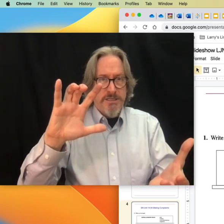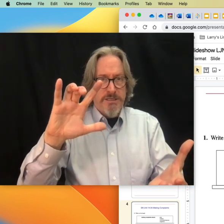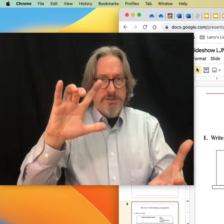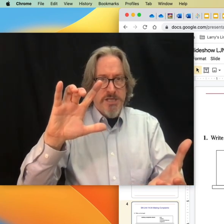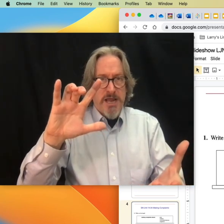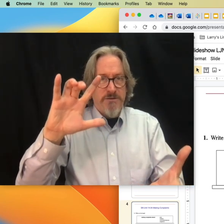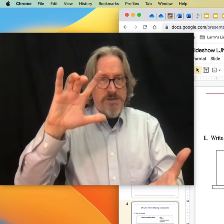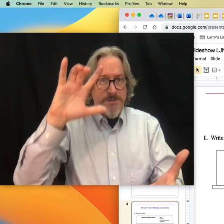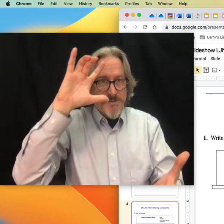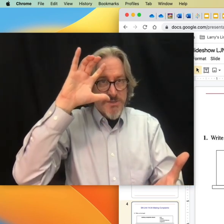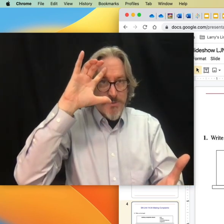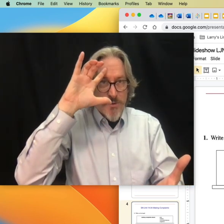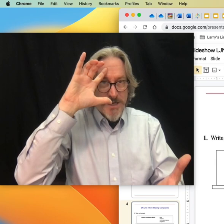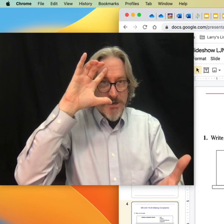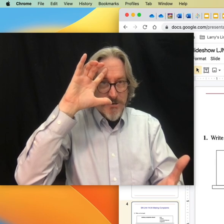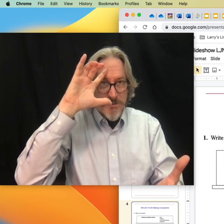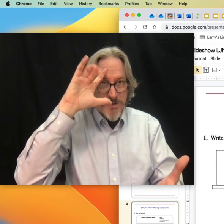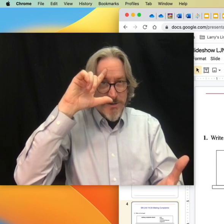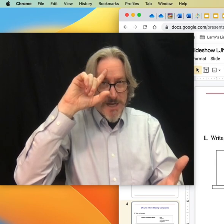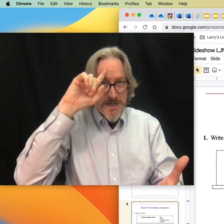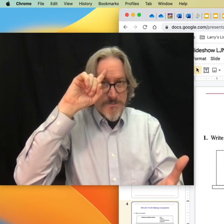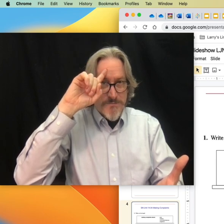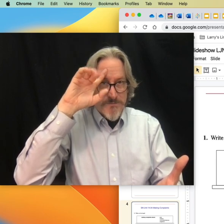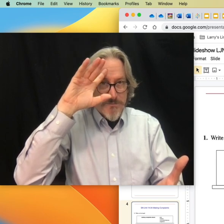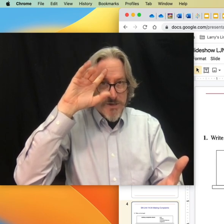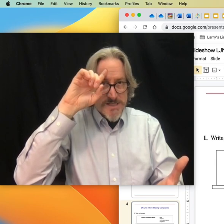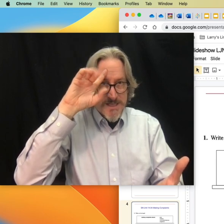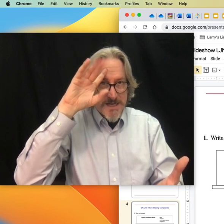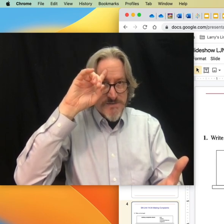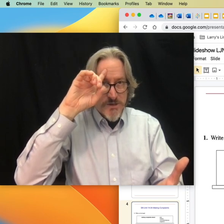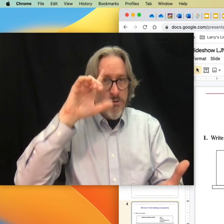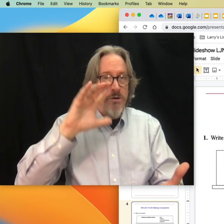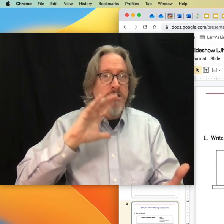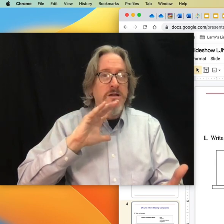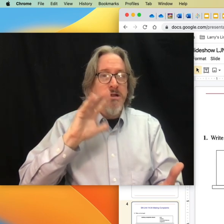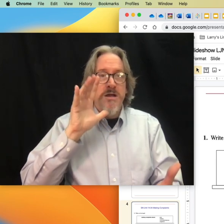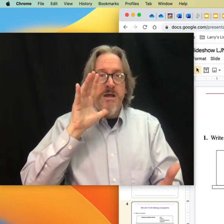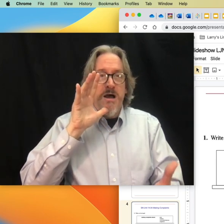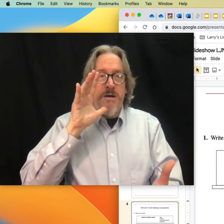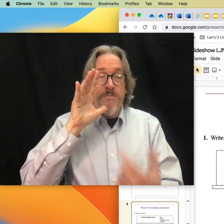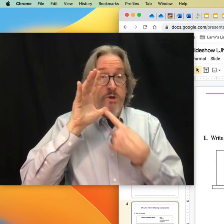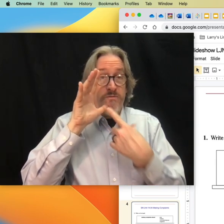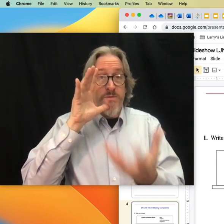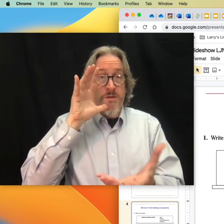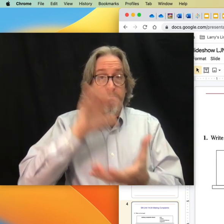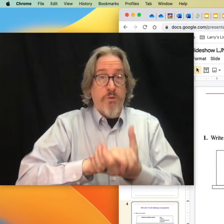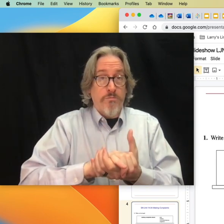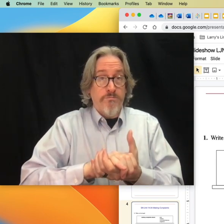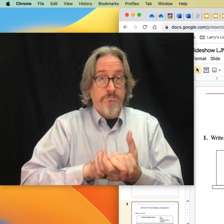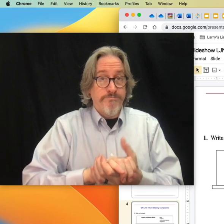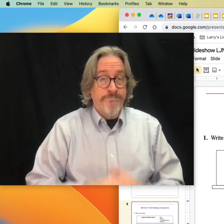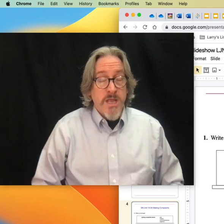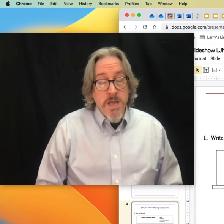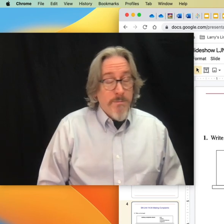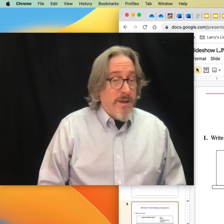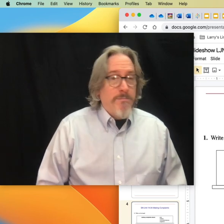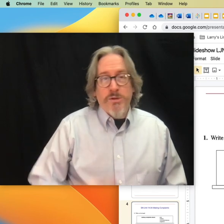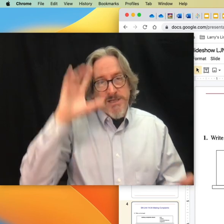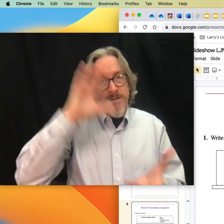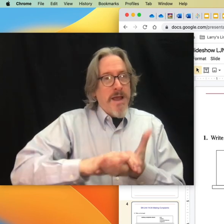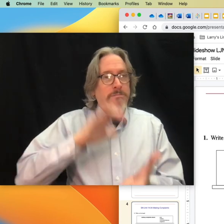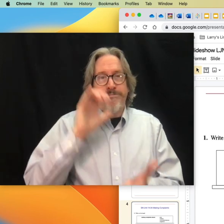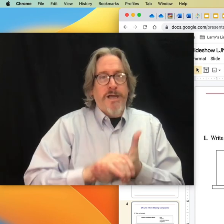just, there's kind of, sometimes there's a point here or you're, it, pressing the index finger or going from the thumb. Boom.